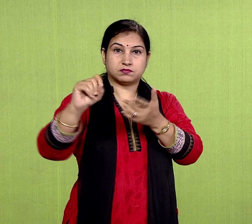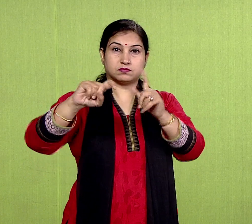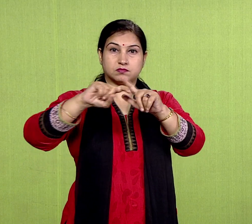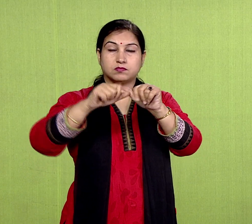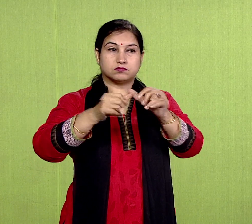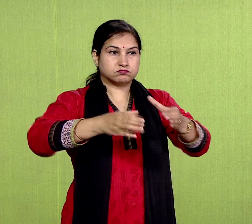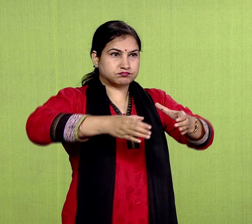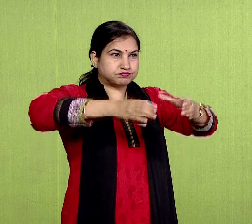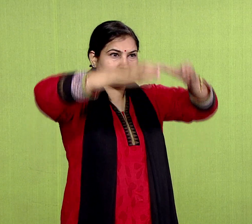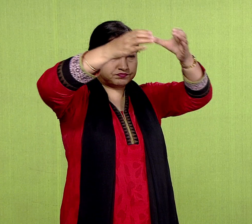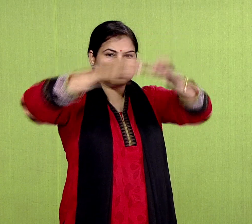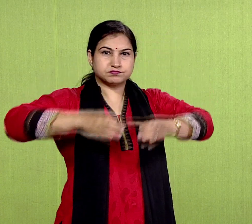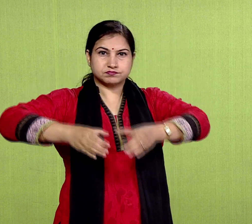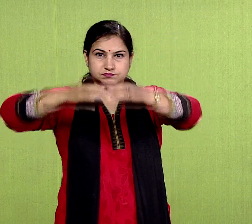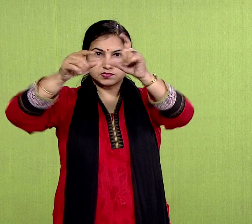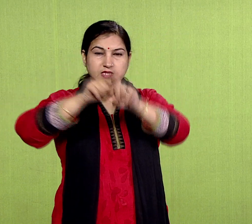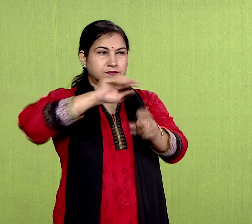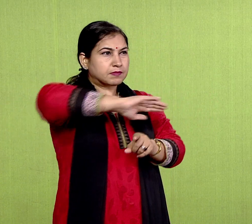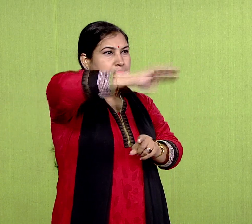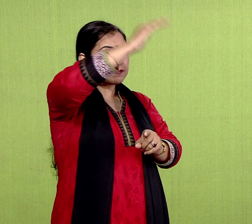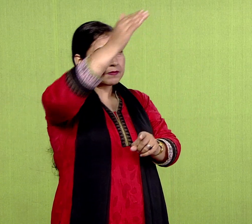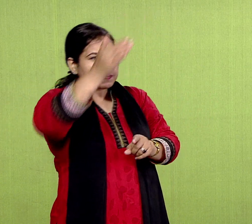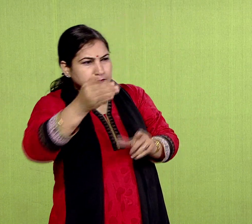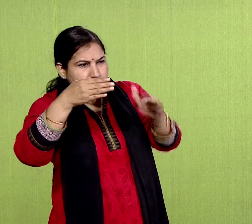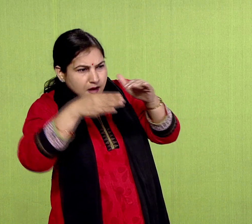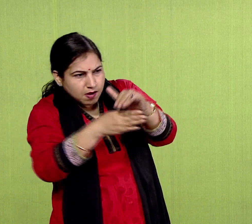caves of Ajanta and Ellora,